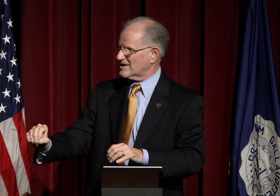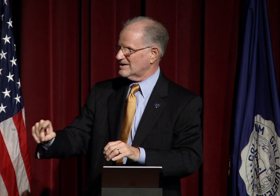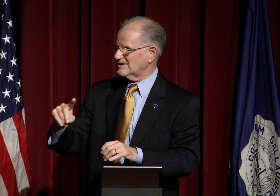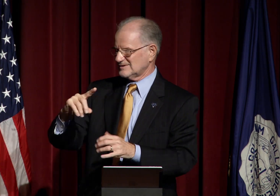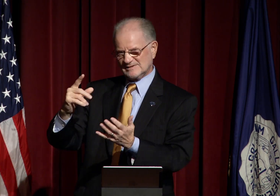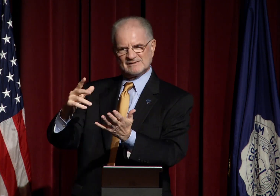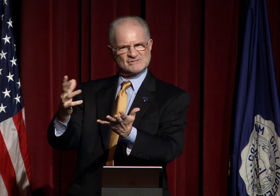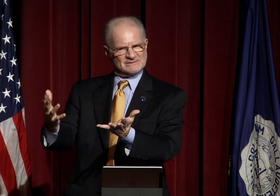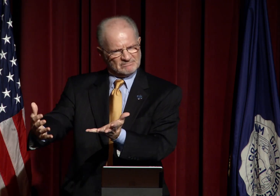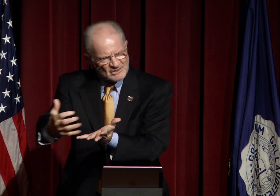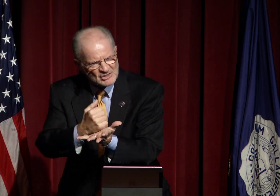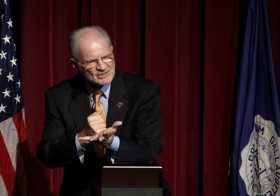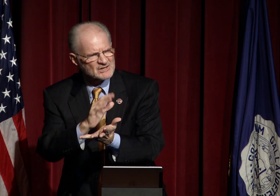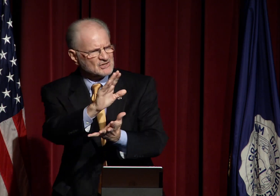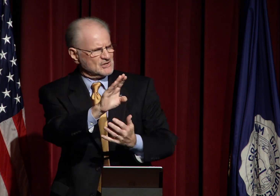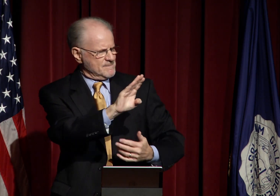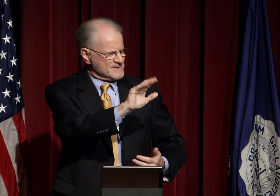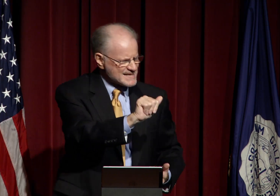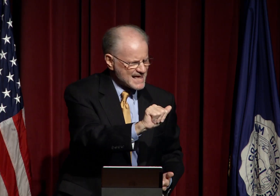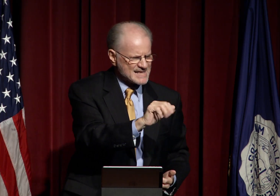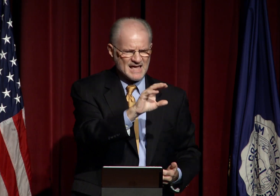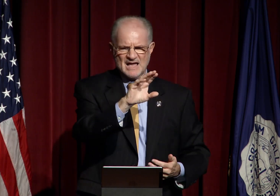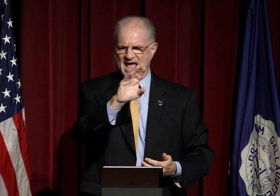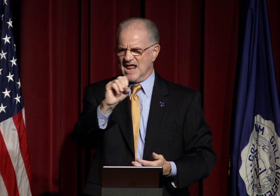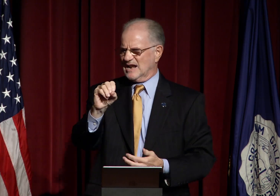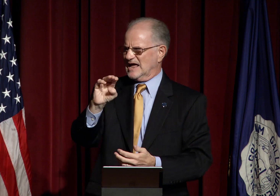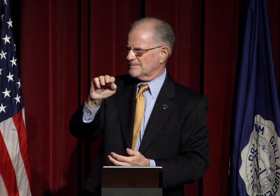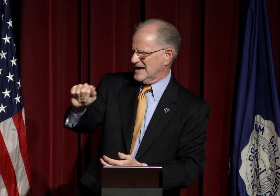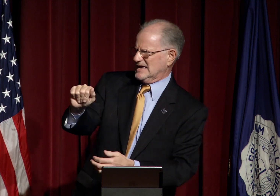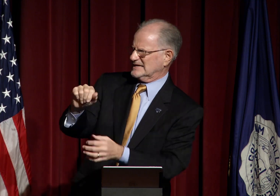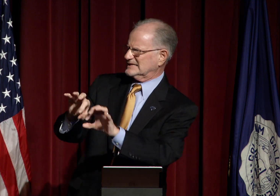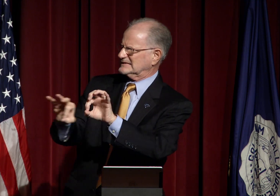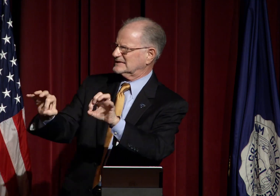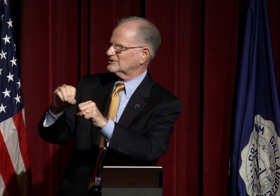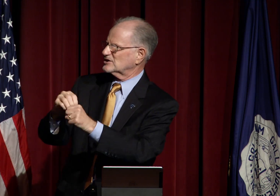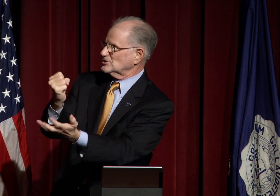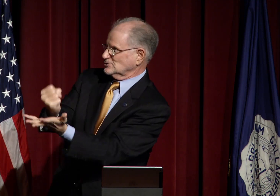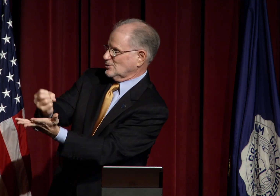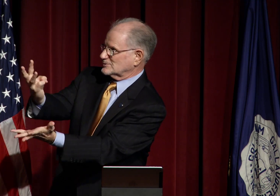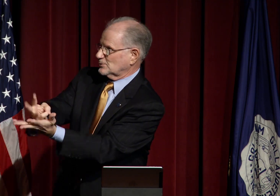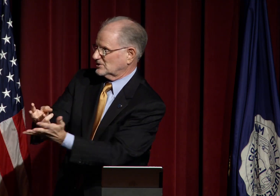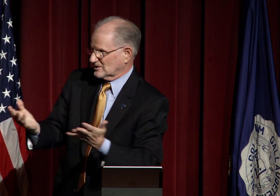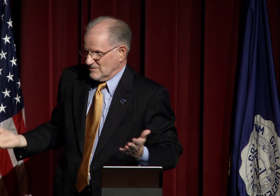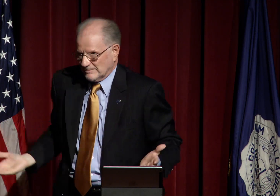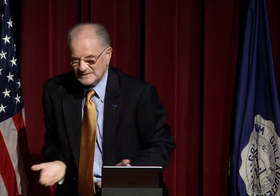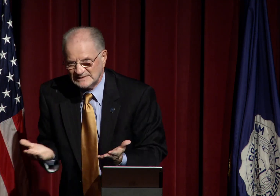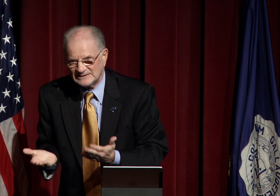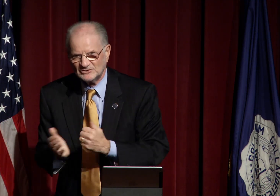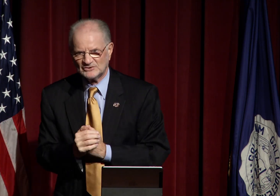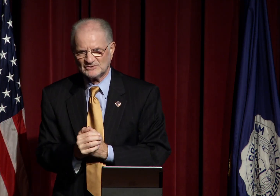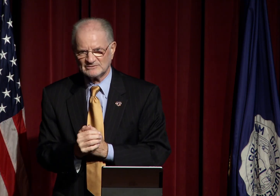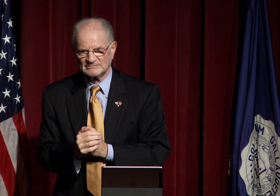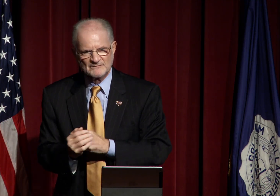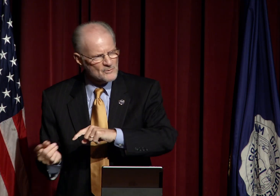from South Africa, who earned her bachelor's and master's degrees in social work here at